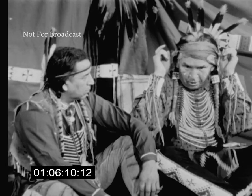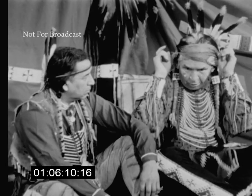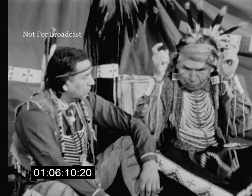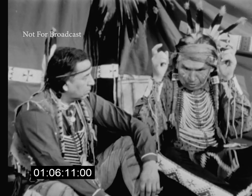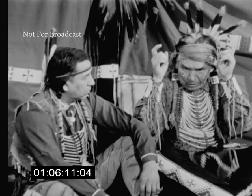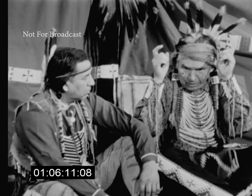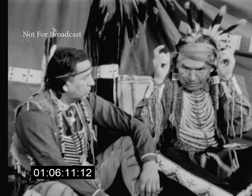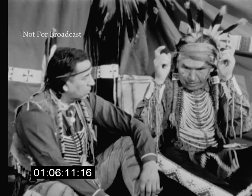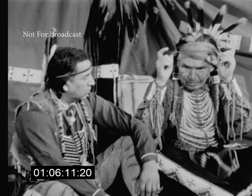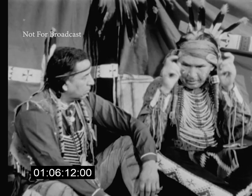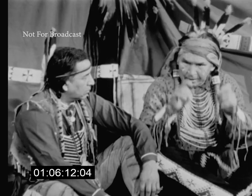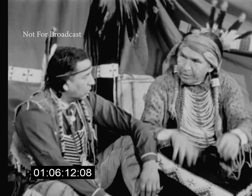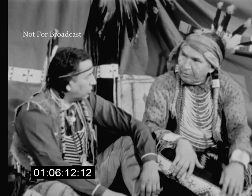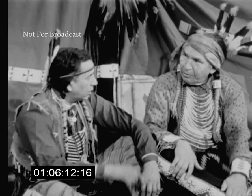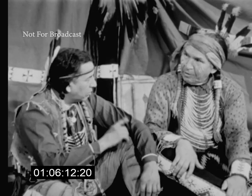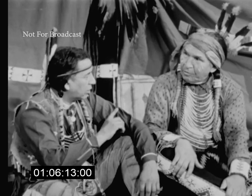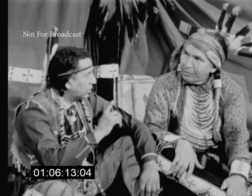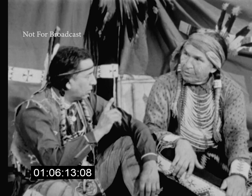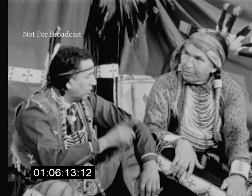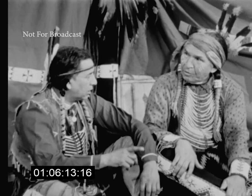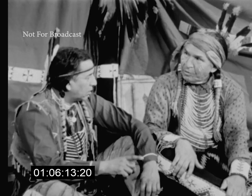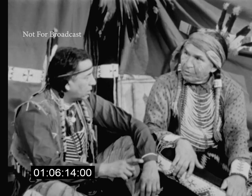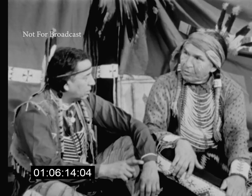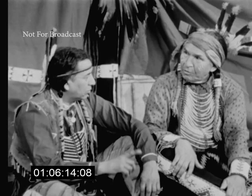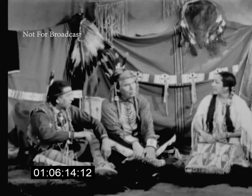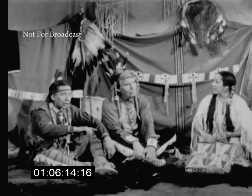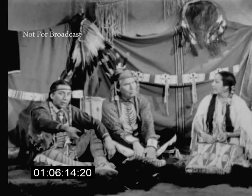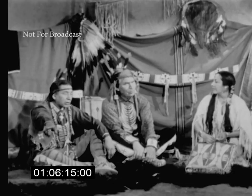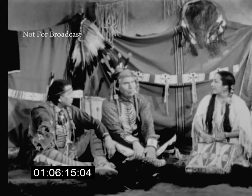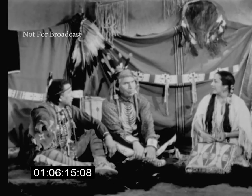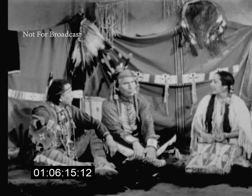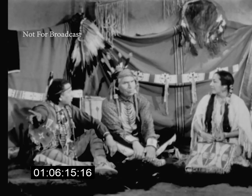The father might be discussing the future of his children, probably with an uncle.